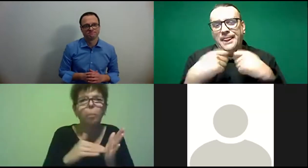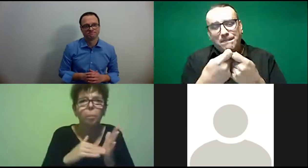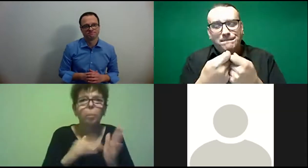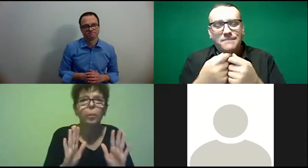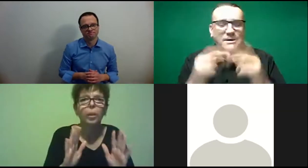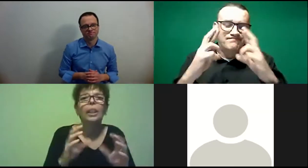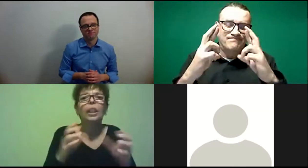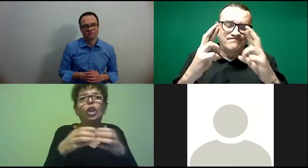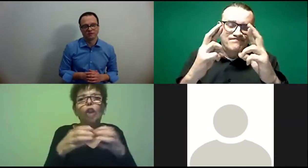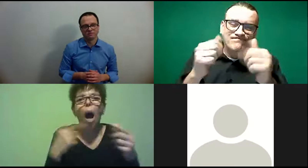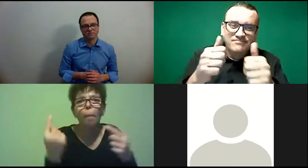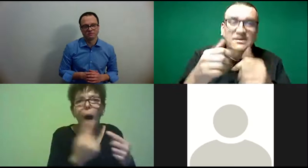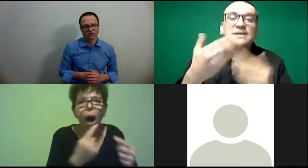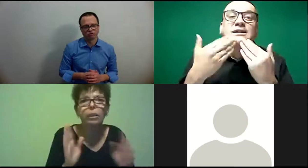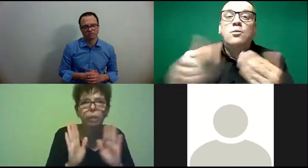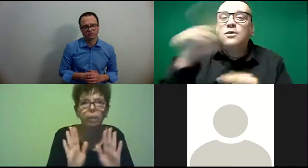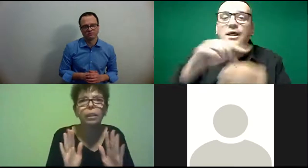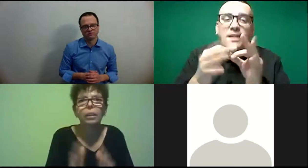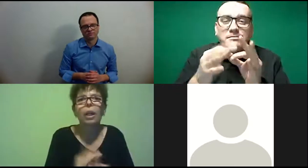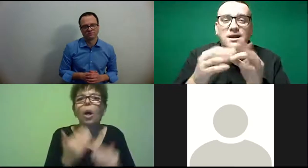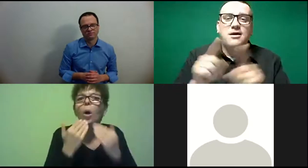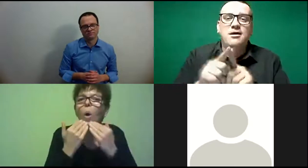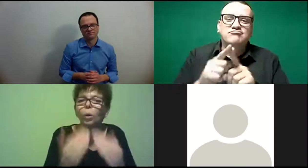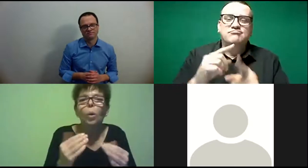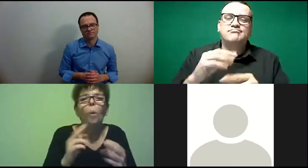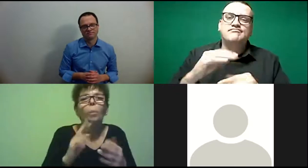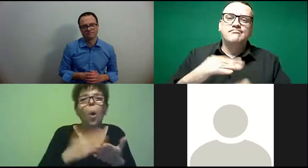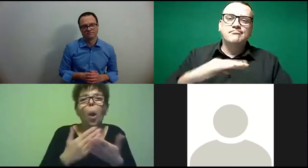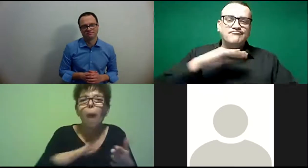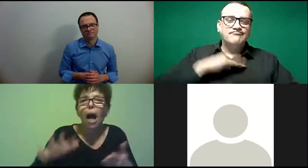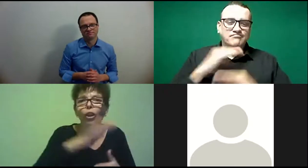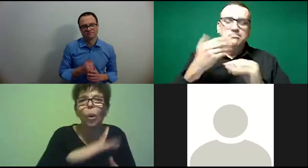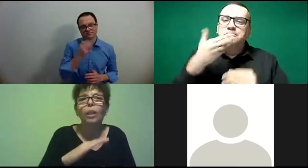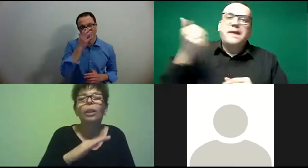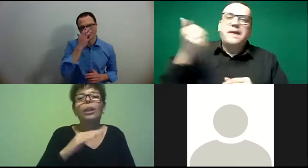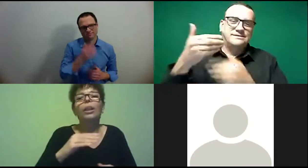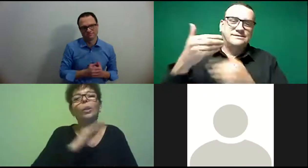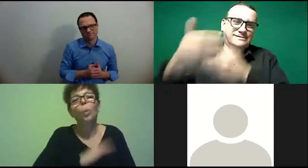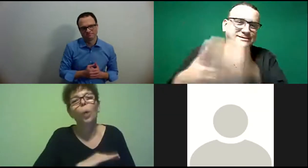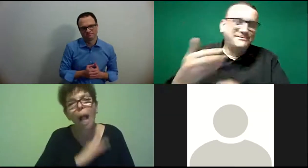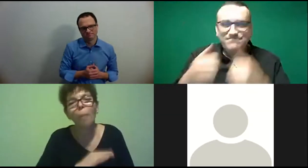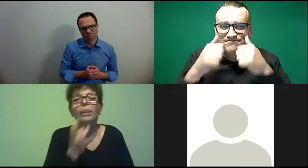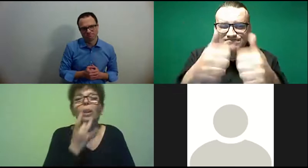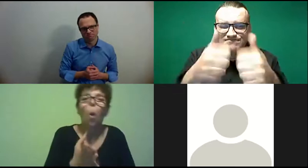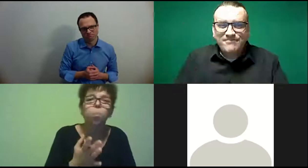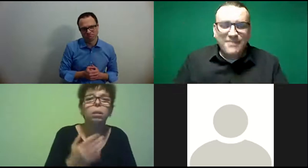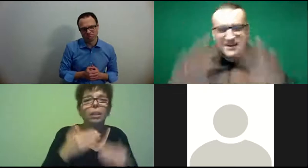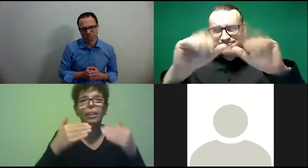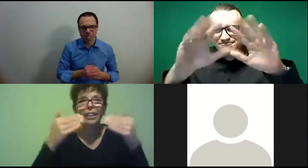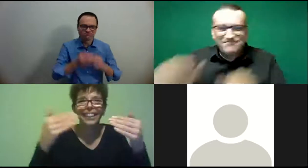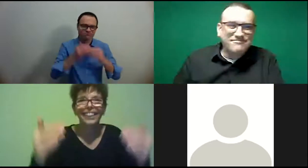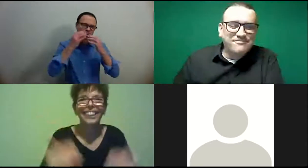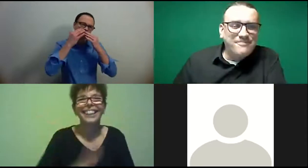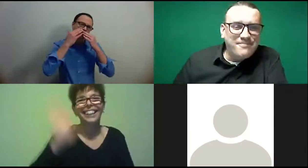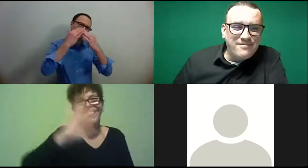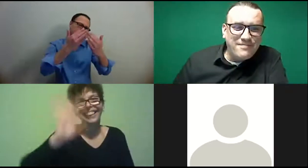some other technical improvements. But it's been great to work on this. Thank you to all the interpreters for making this